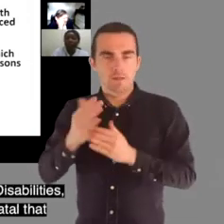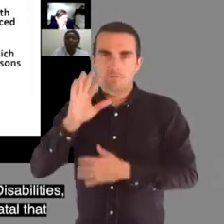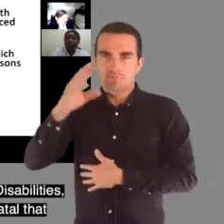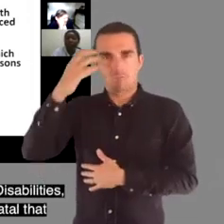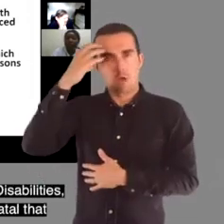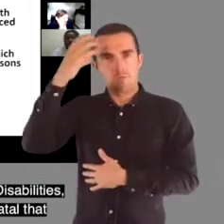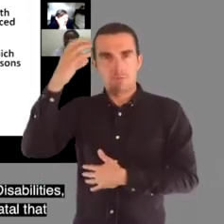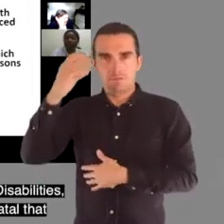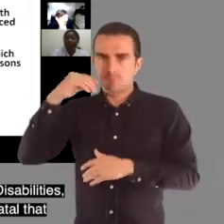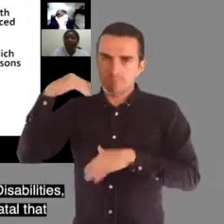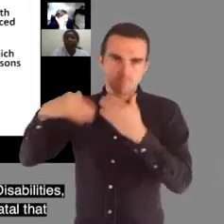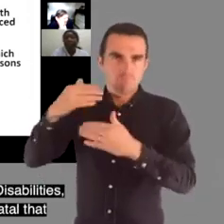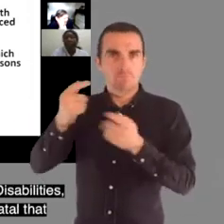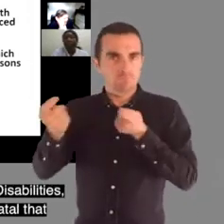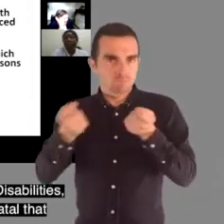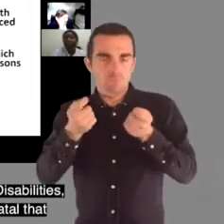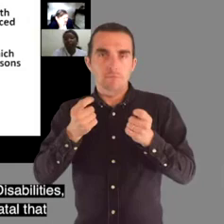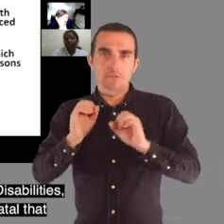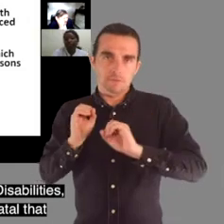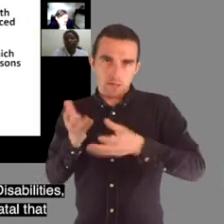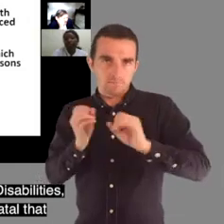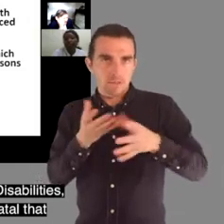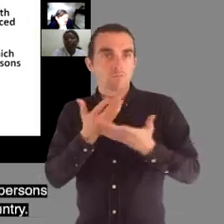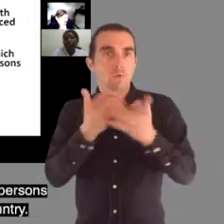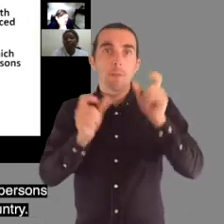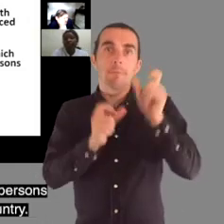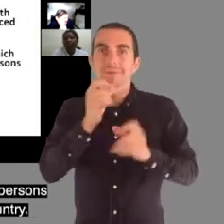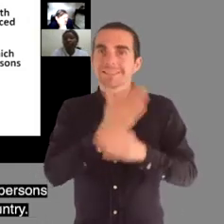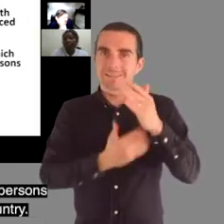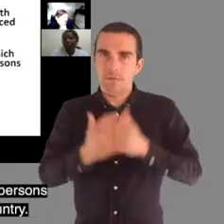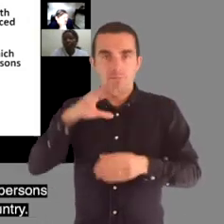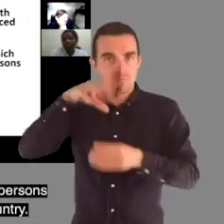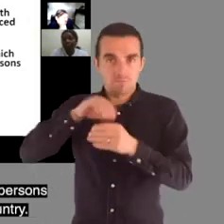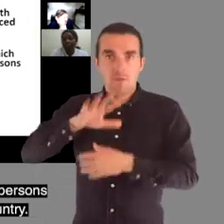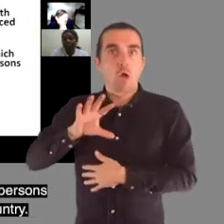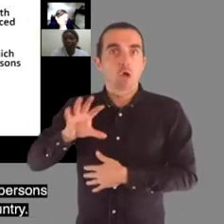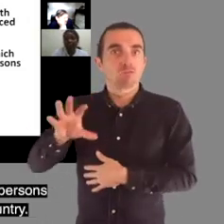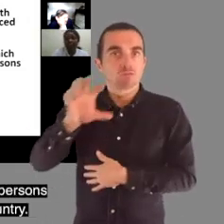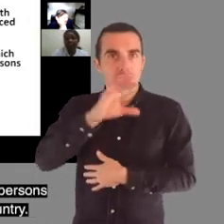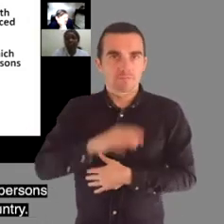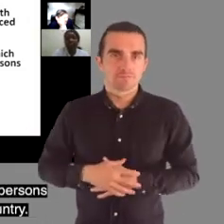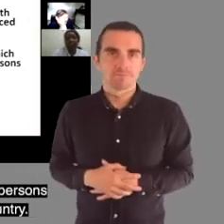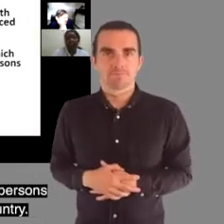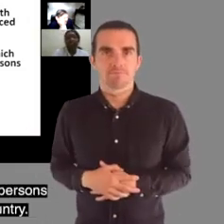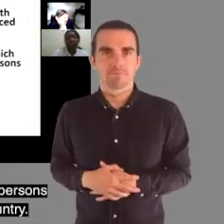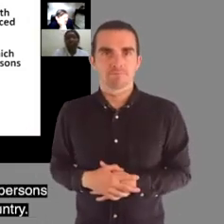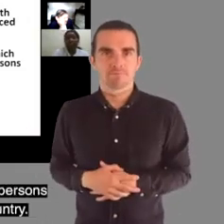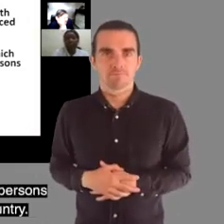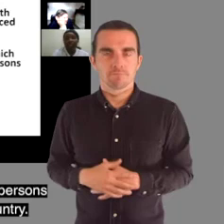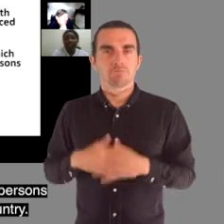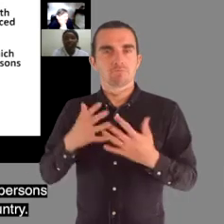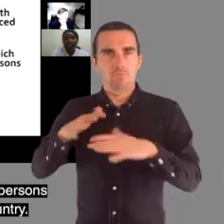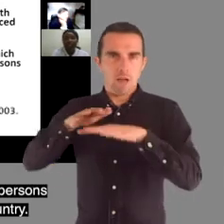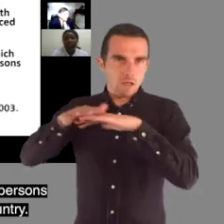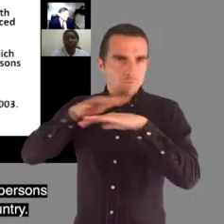Persons with Disabilities. And this is a government parastatal that coordinates service delivery to persons with disabilities within the